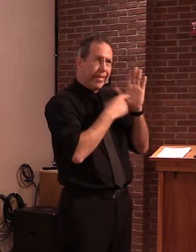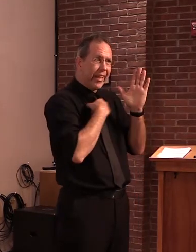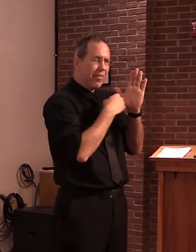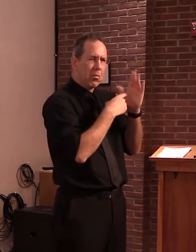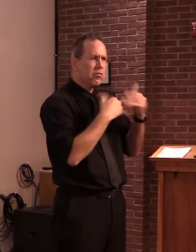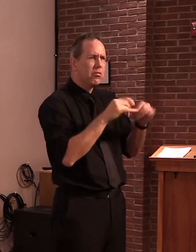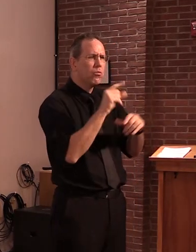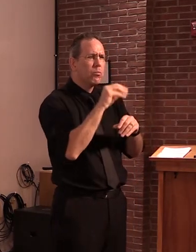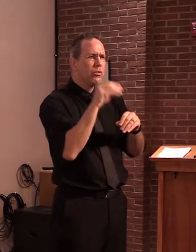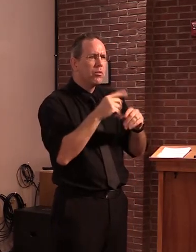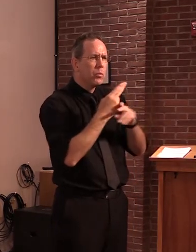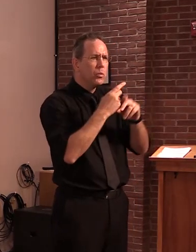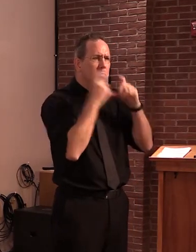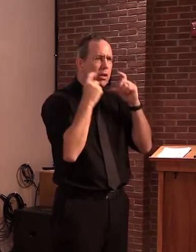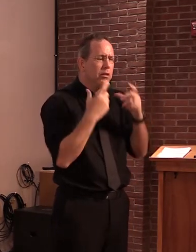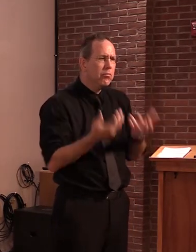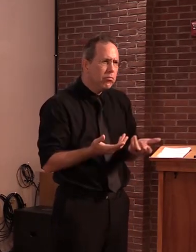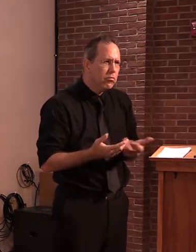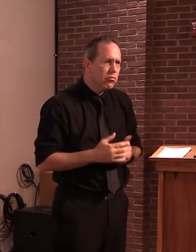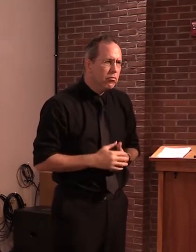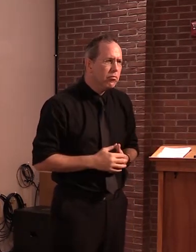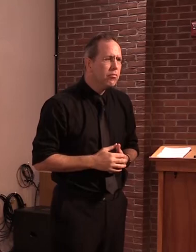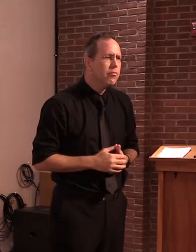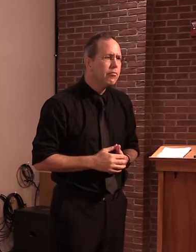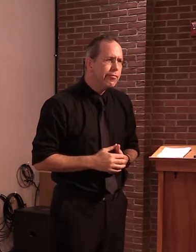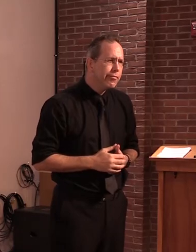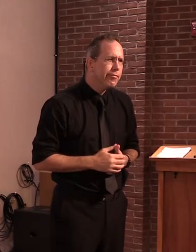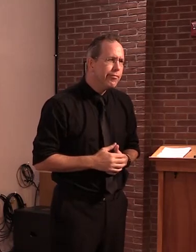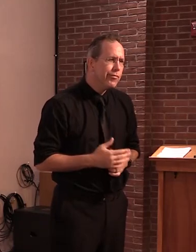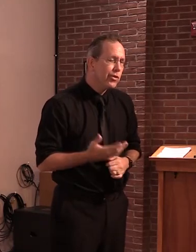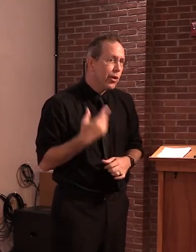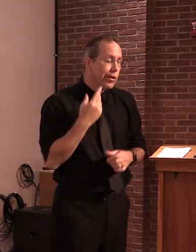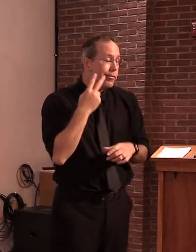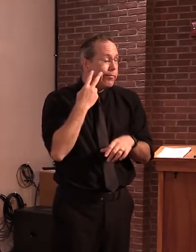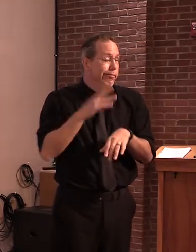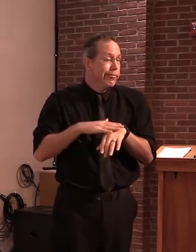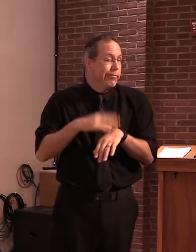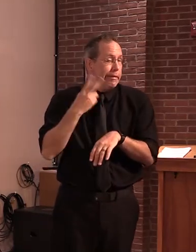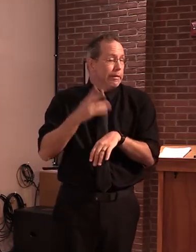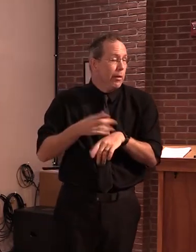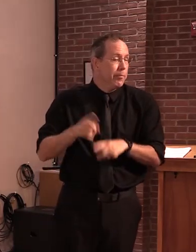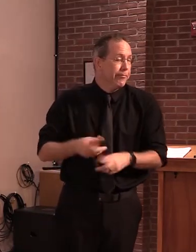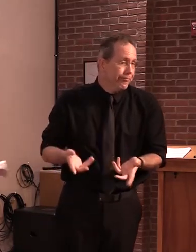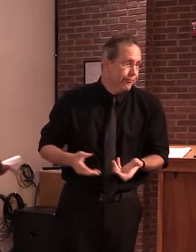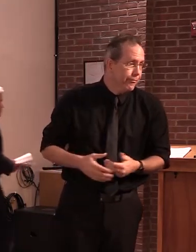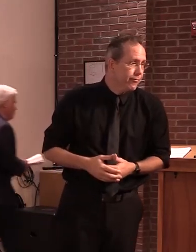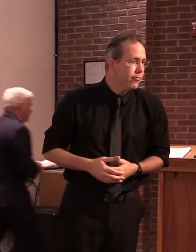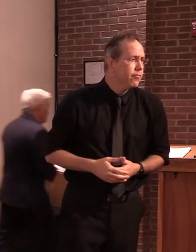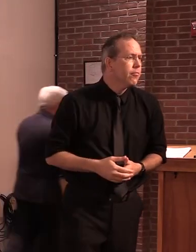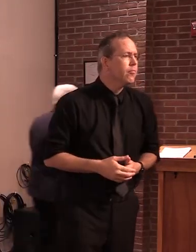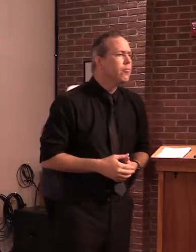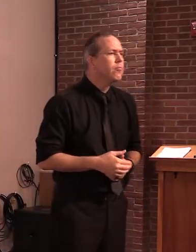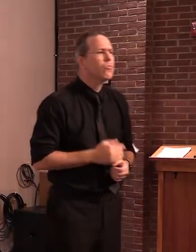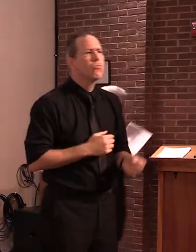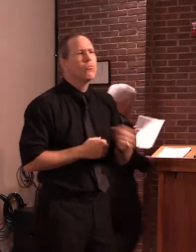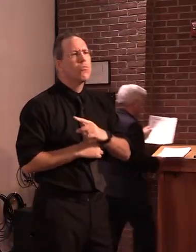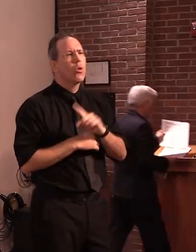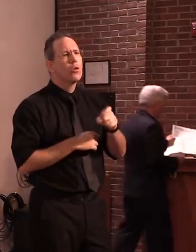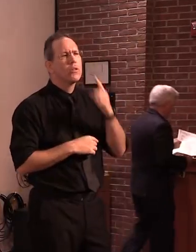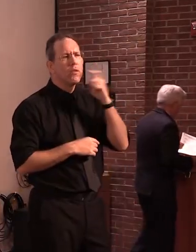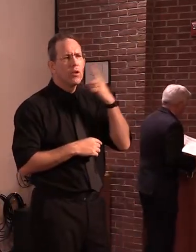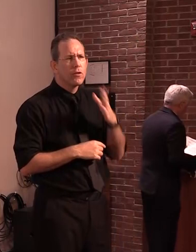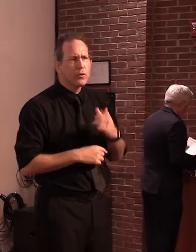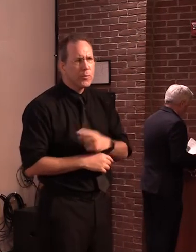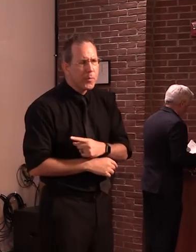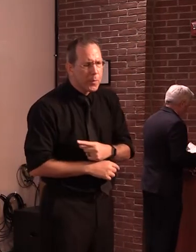we'll have to see. But Governor, just wondering, we've had different reports in recent months about